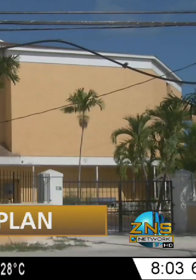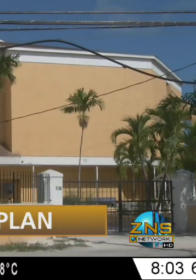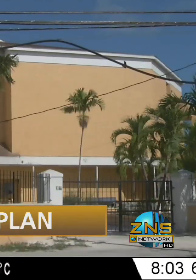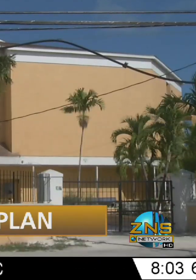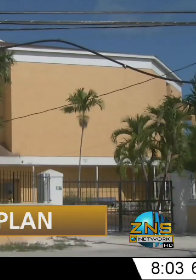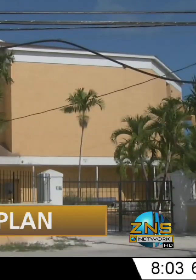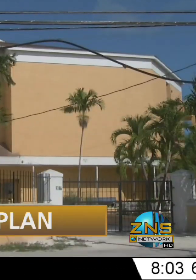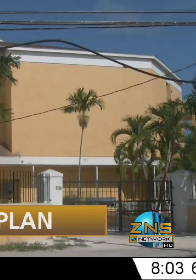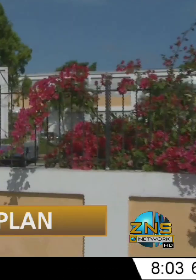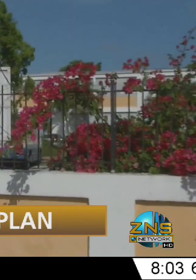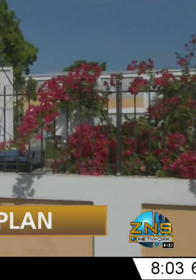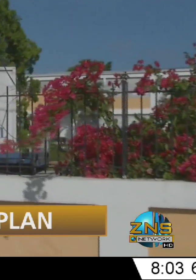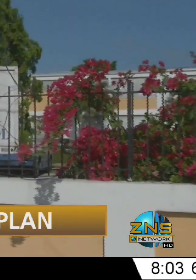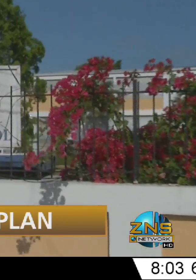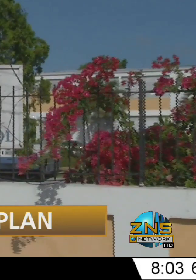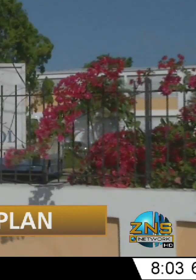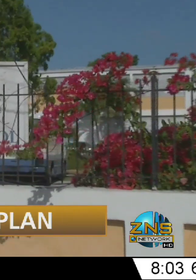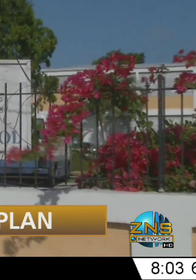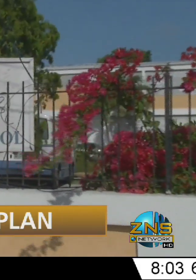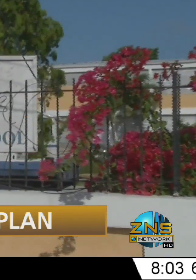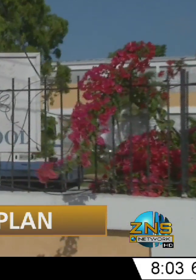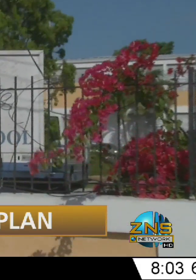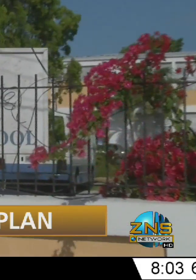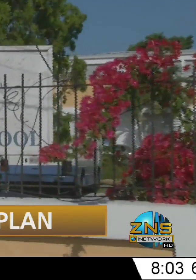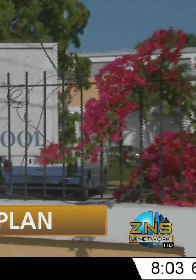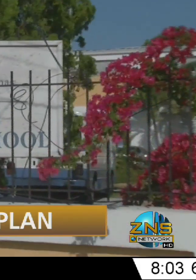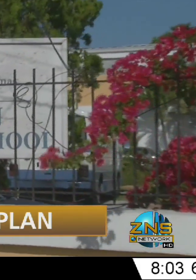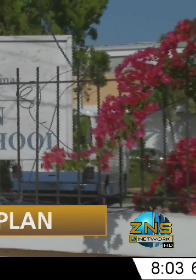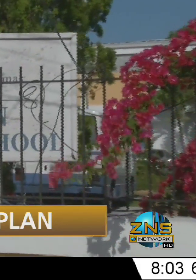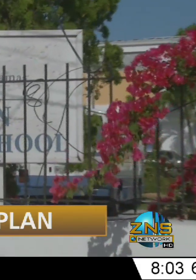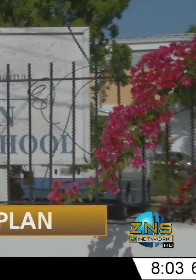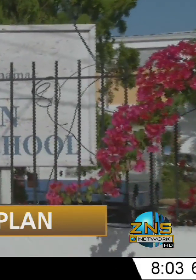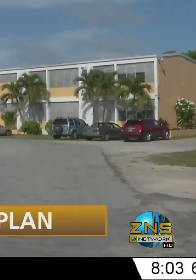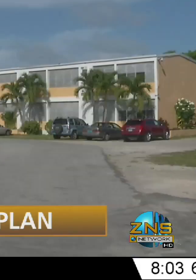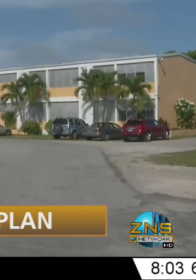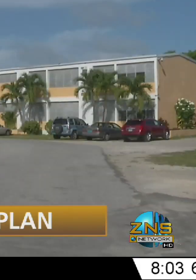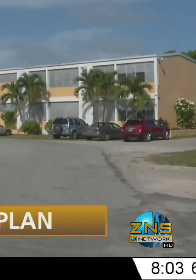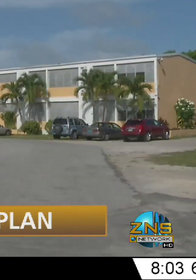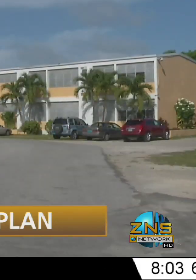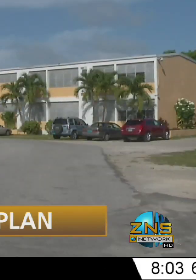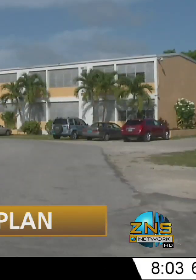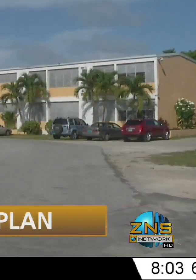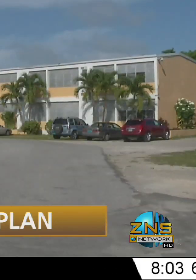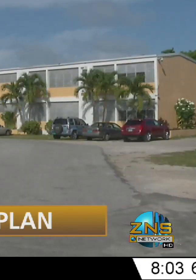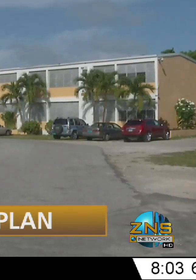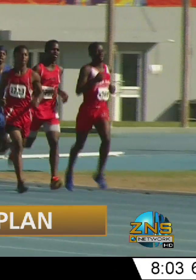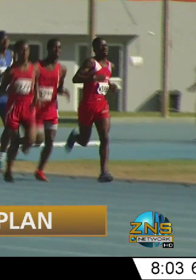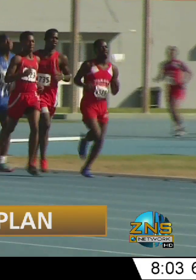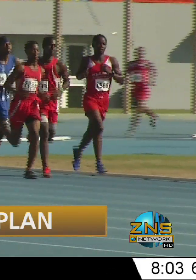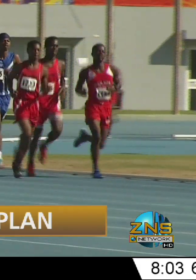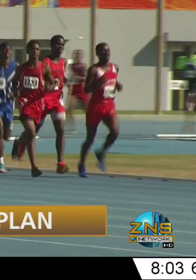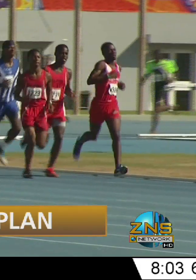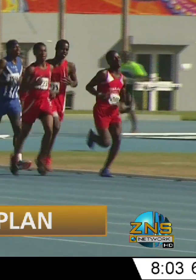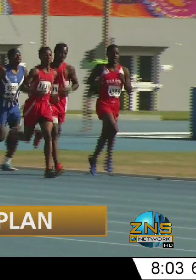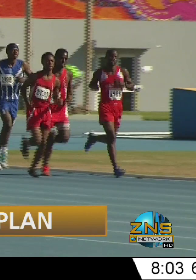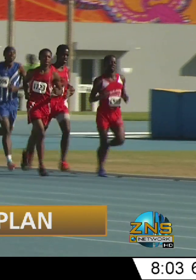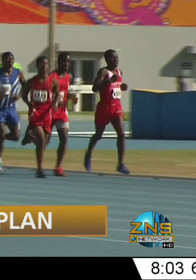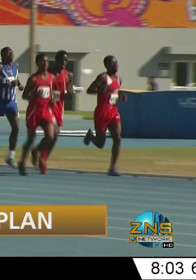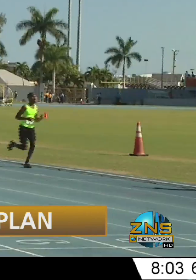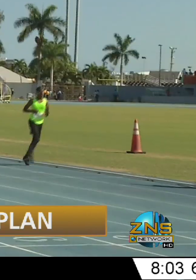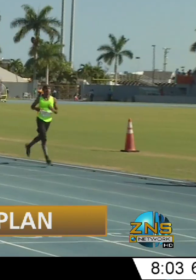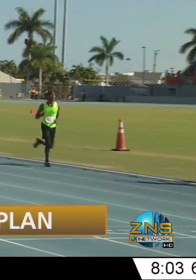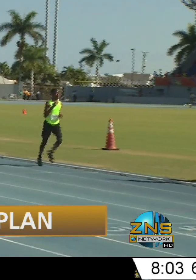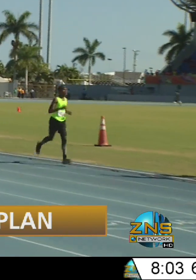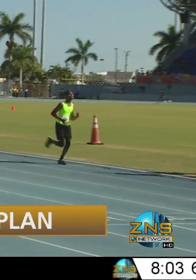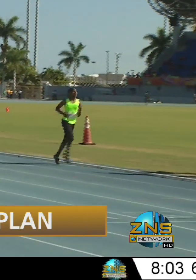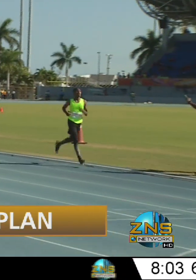Schools will be closed immediately until April 14th. Out of an abundance of